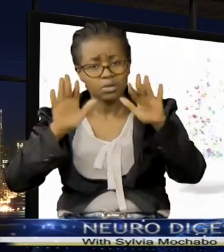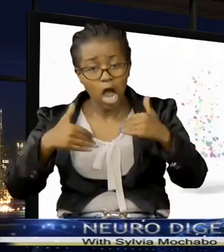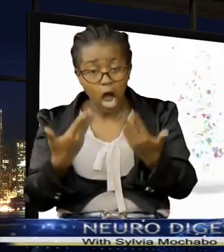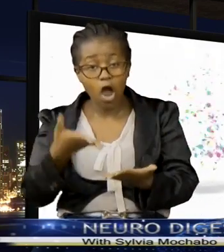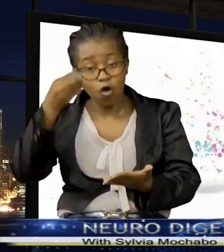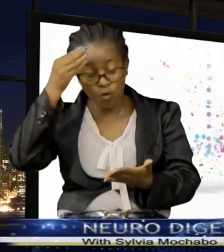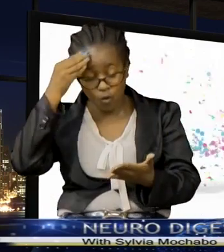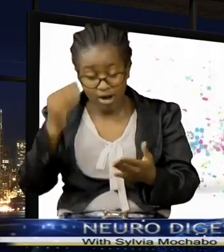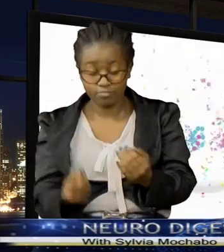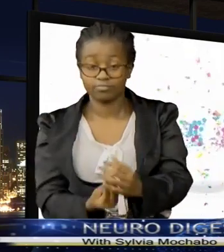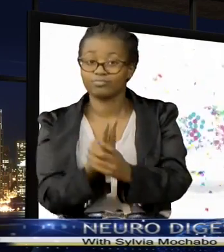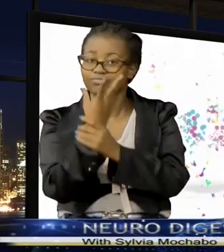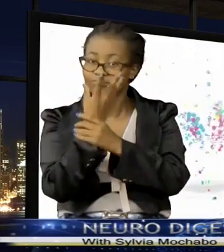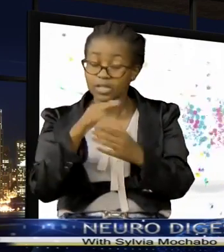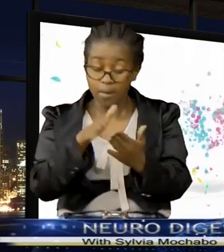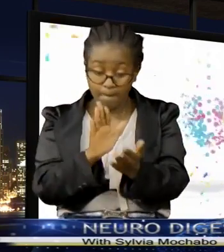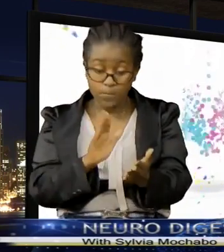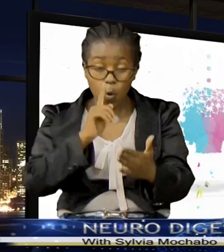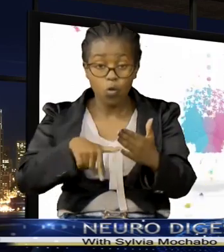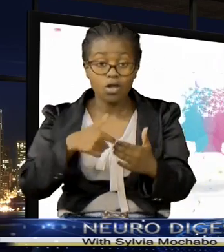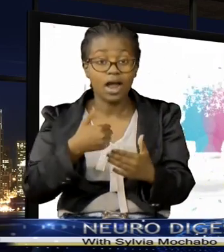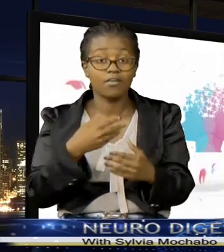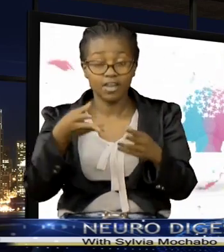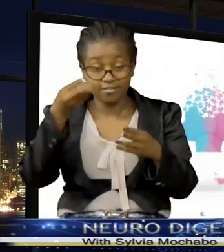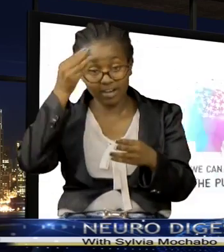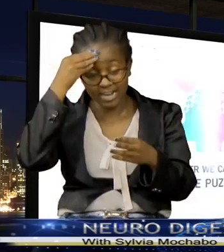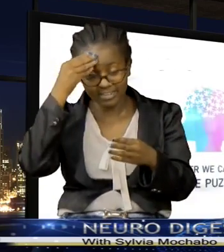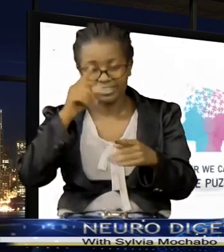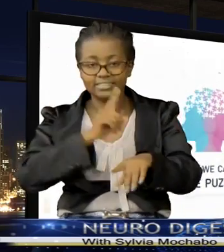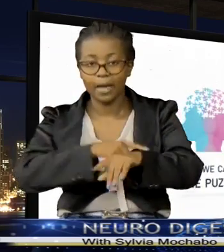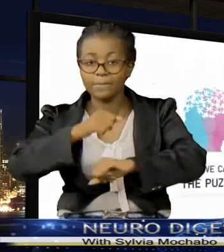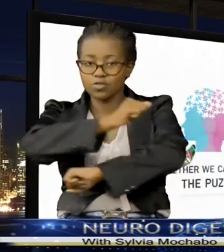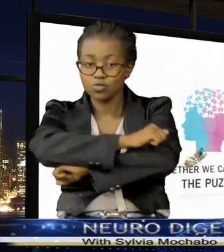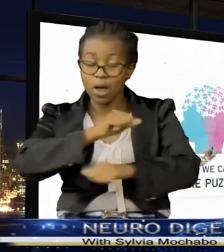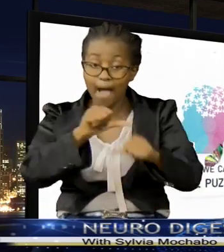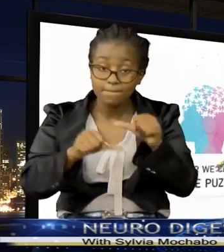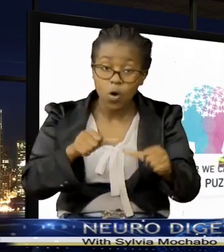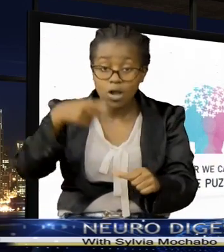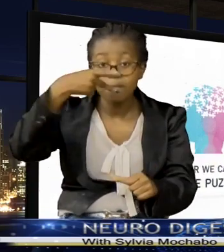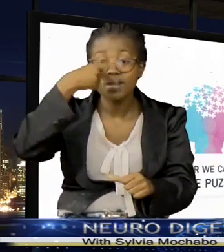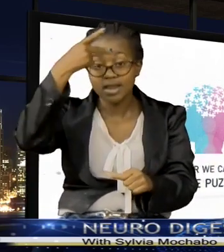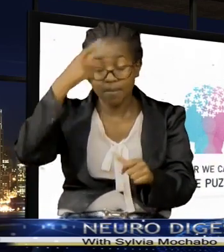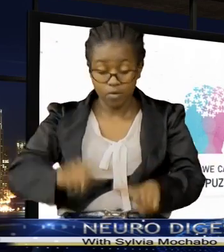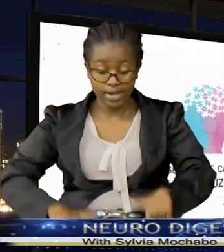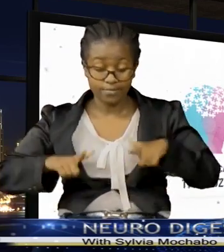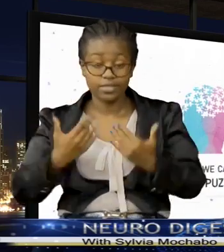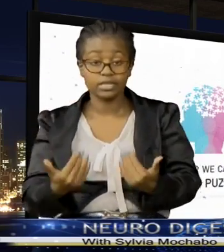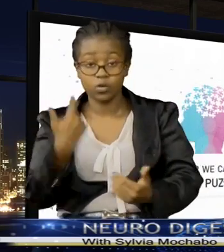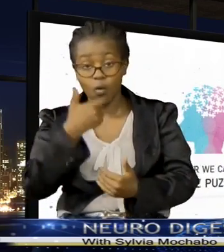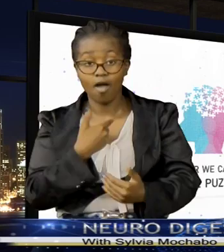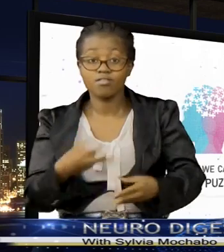how to raise them. They have taught me more than what I could have learned in school about parenting, about living with a child with